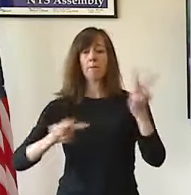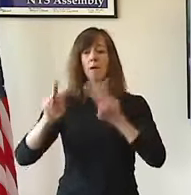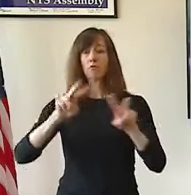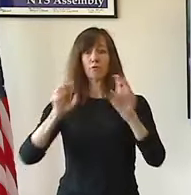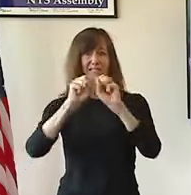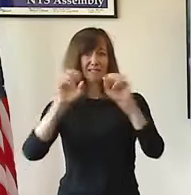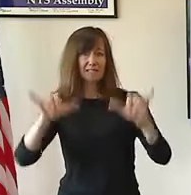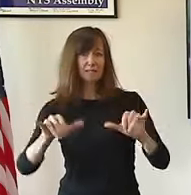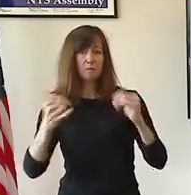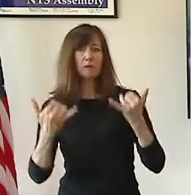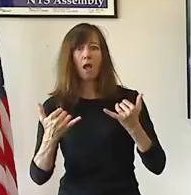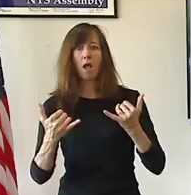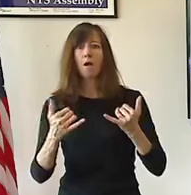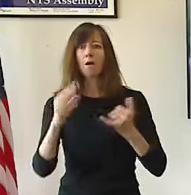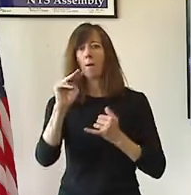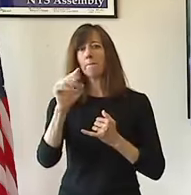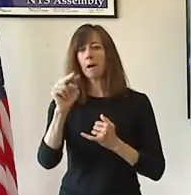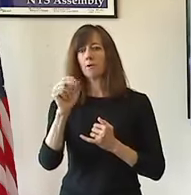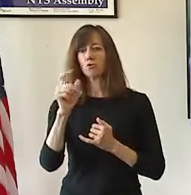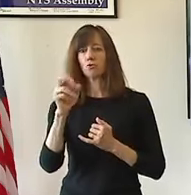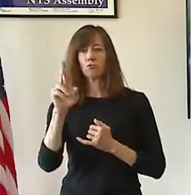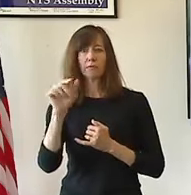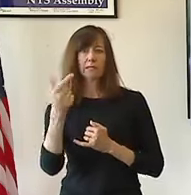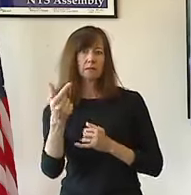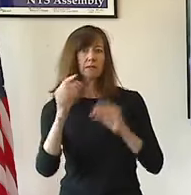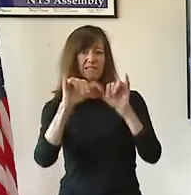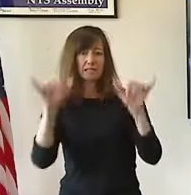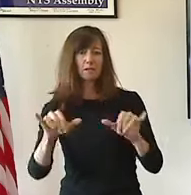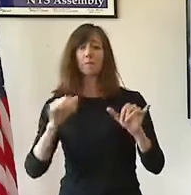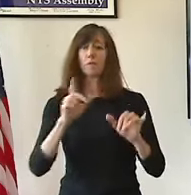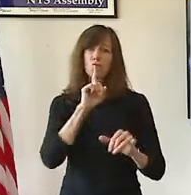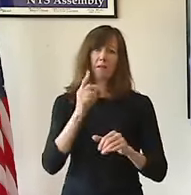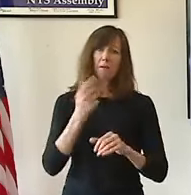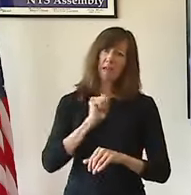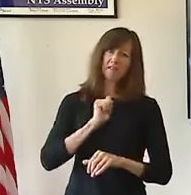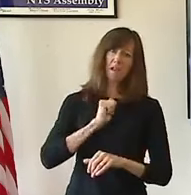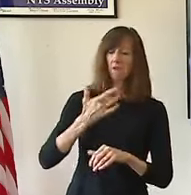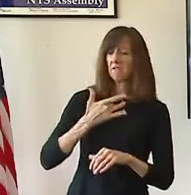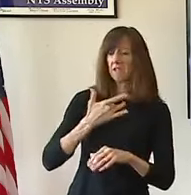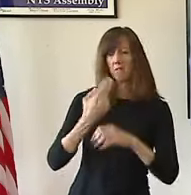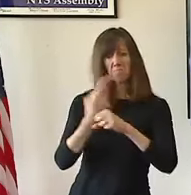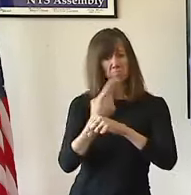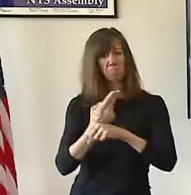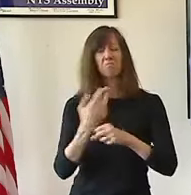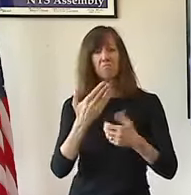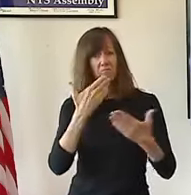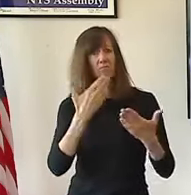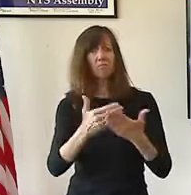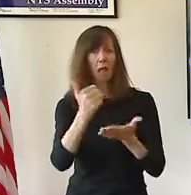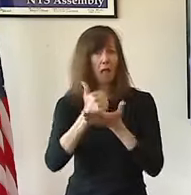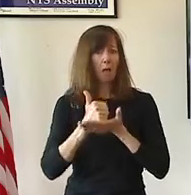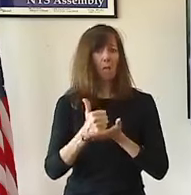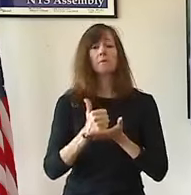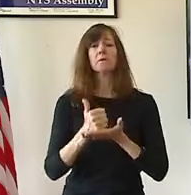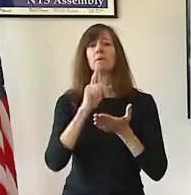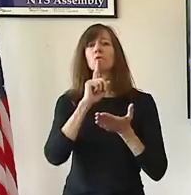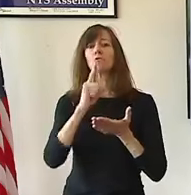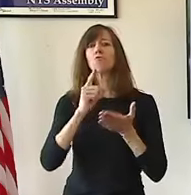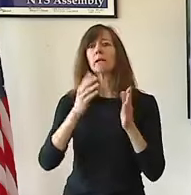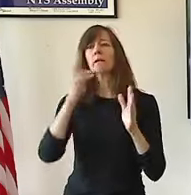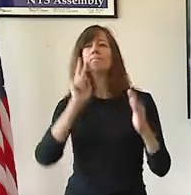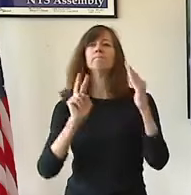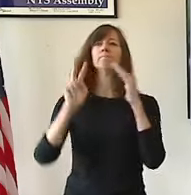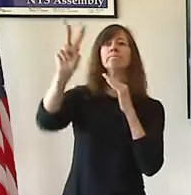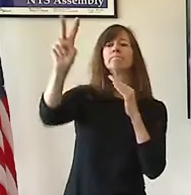helpful. It's an effort to look at certain benchmarks over a rolling average, a longer length of time, so that you can kind of